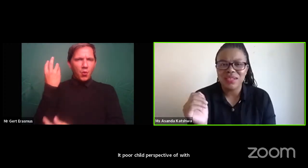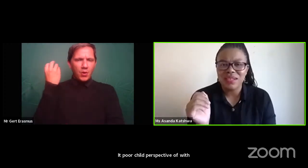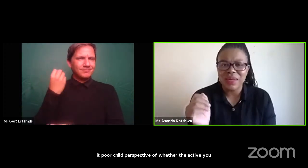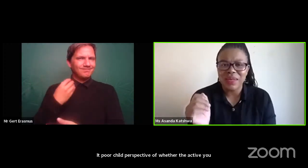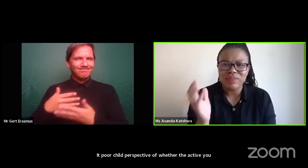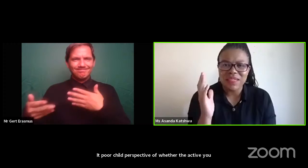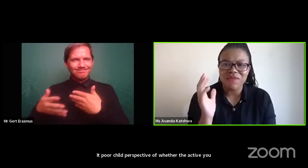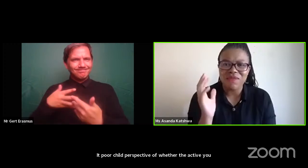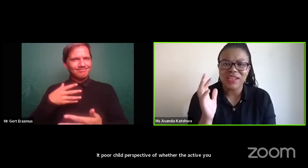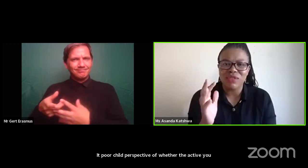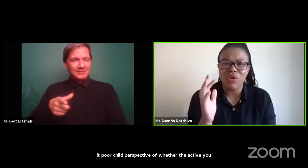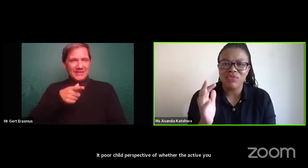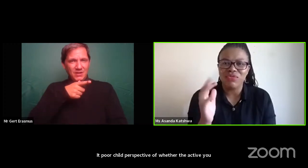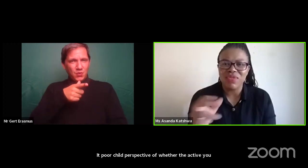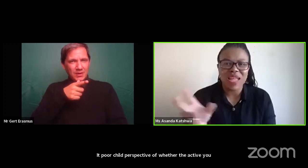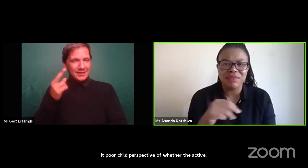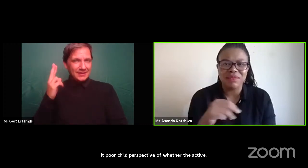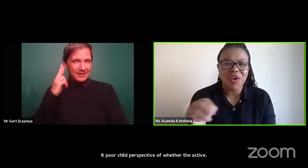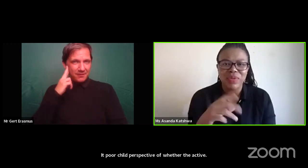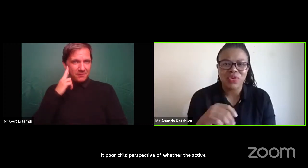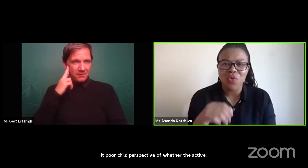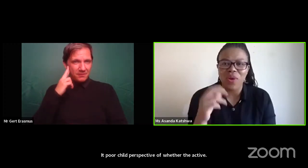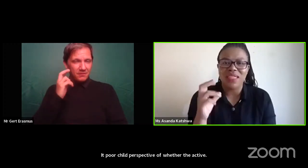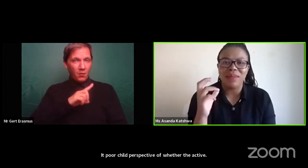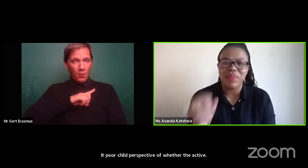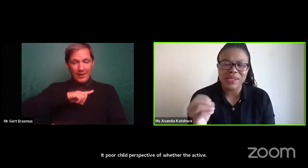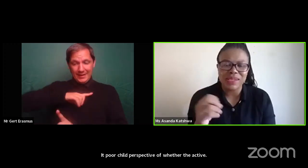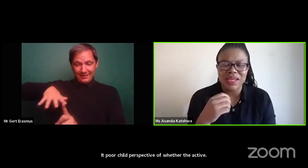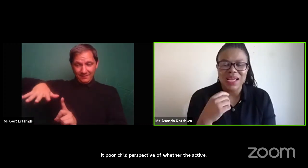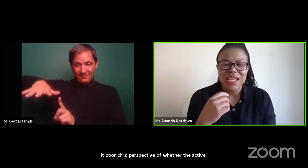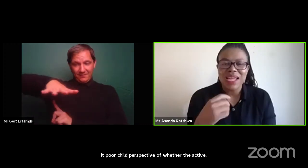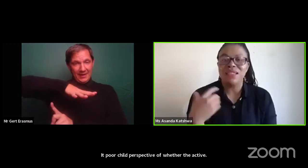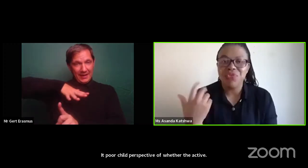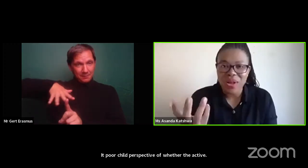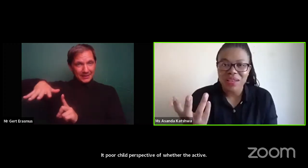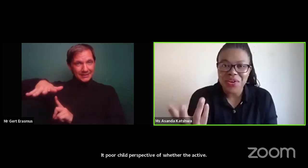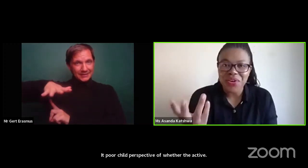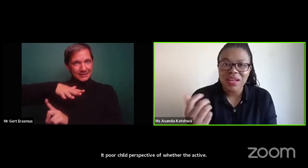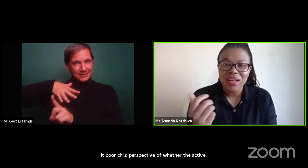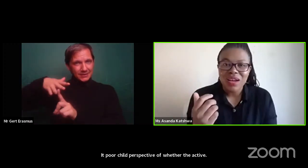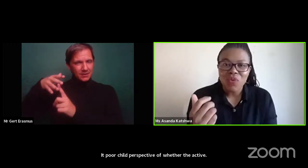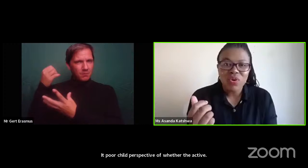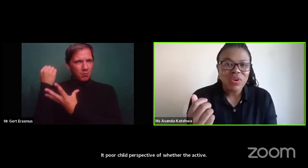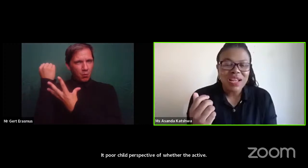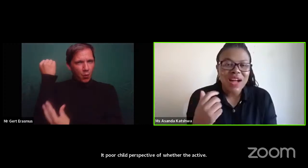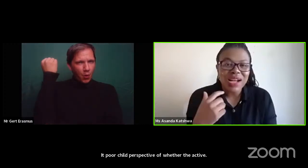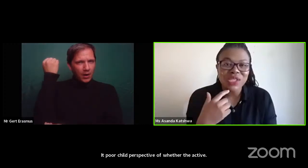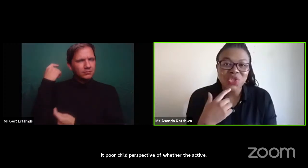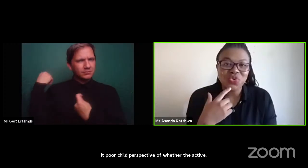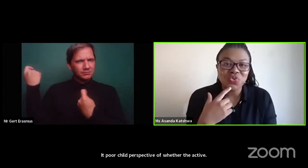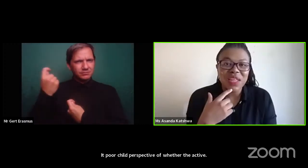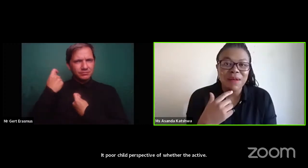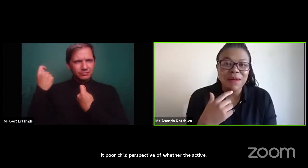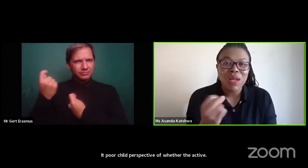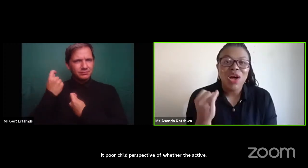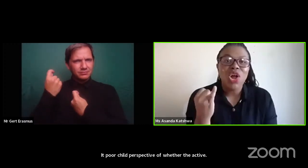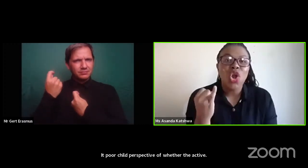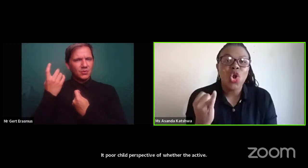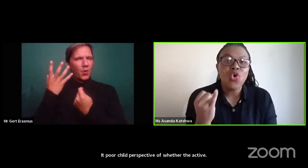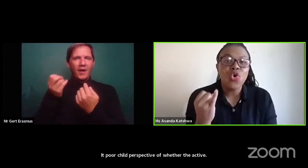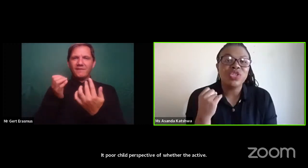hearing, but by the fact of their environment or where they are based in the rural area, will not have access to